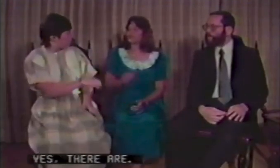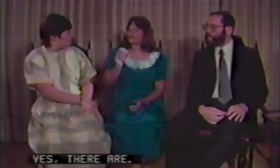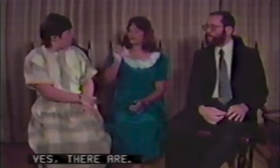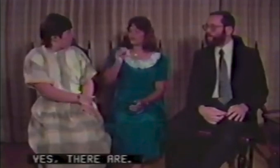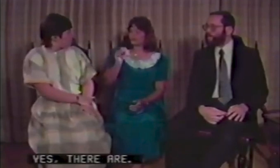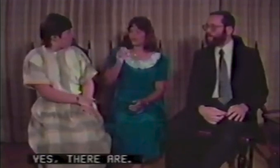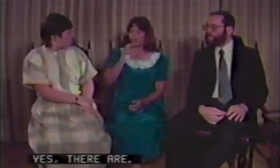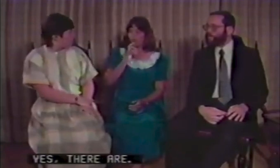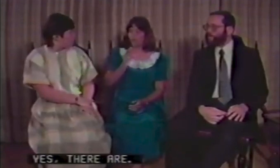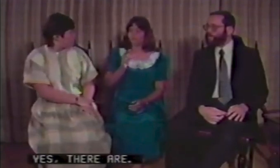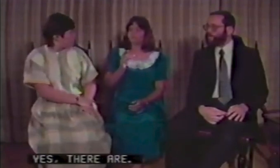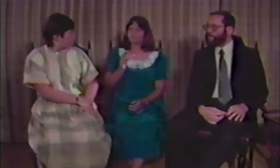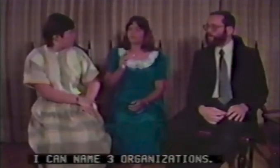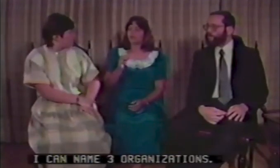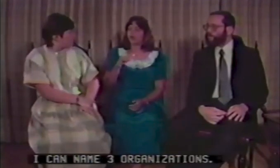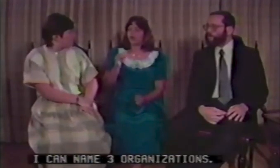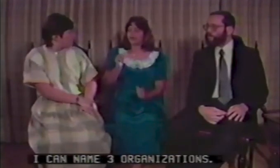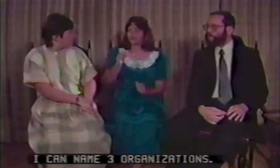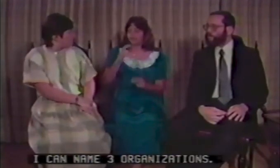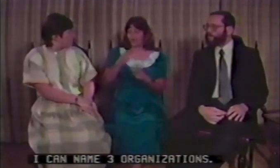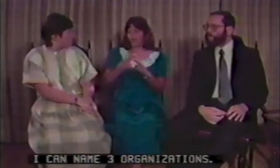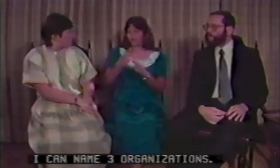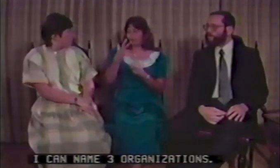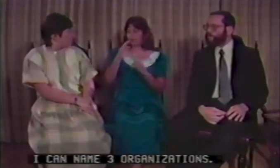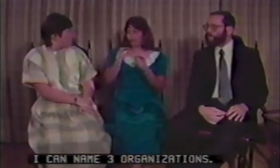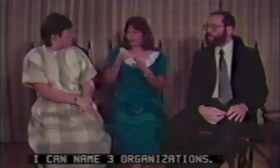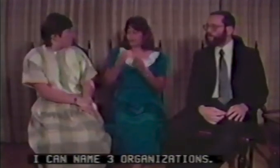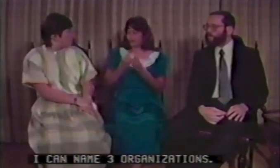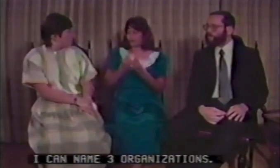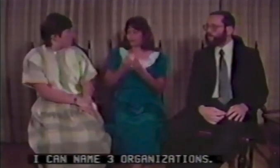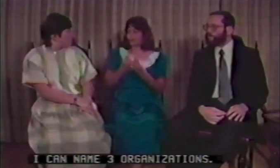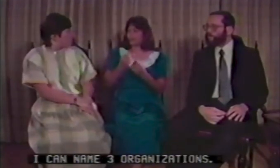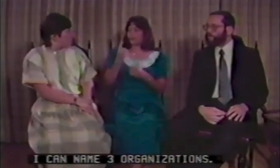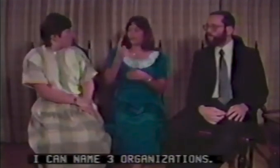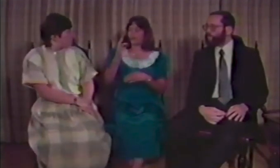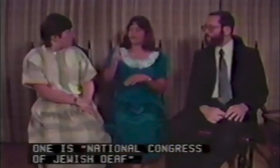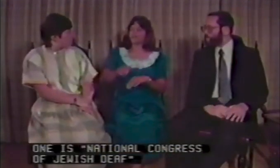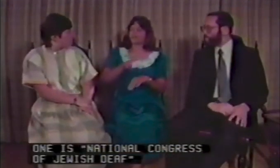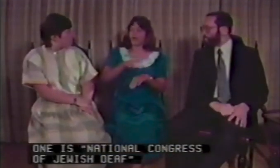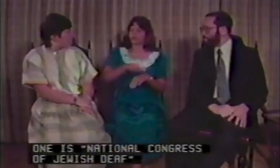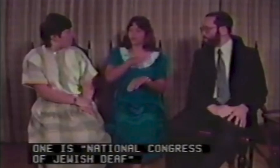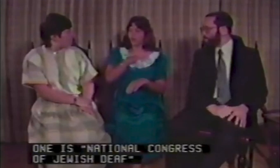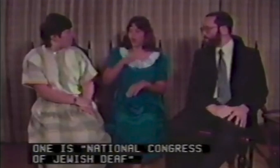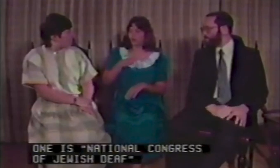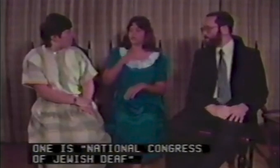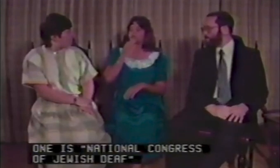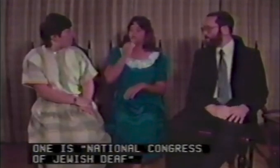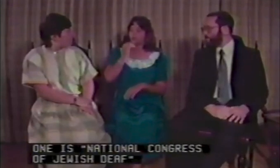say that writing Magna Carta and Jewish stuff that serves everywhere in the United